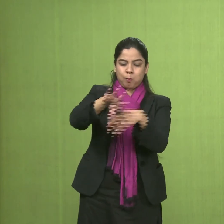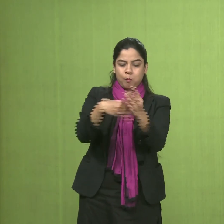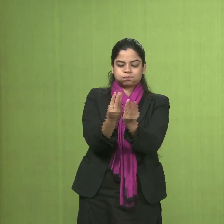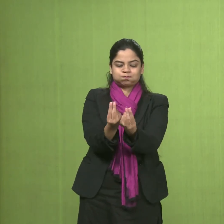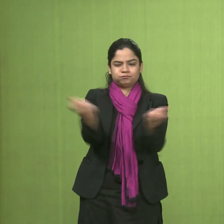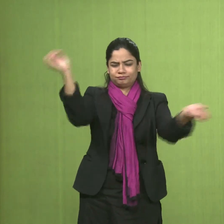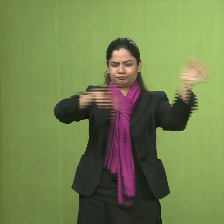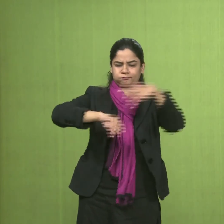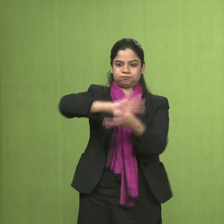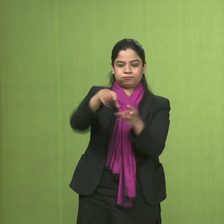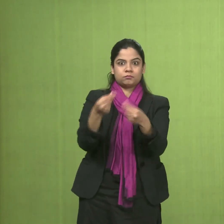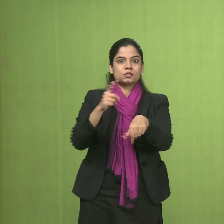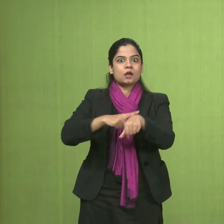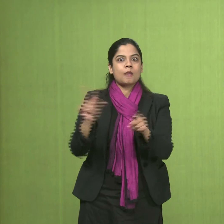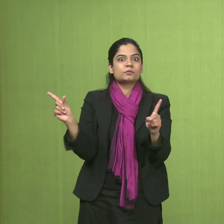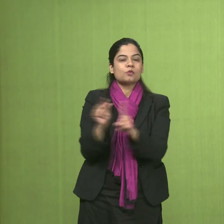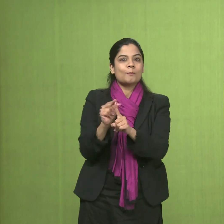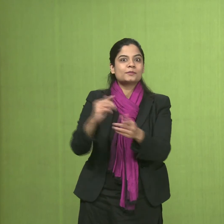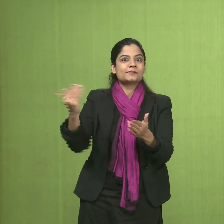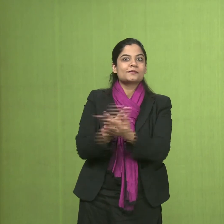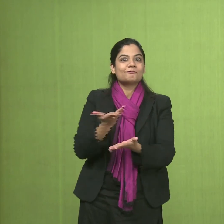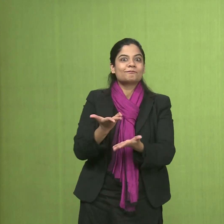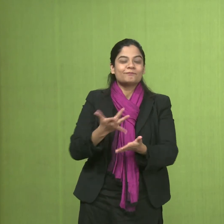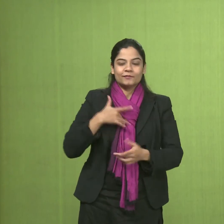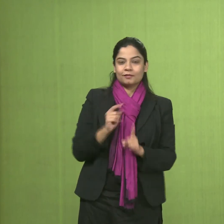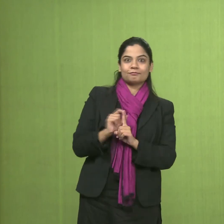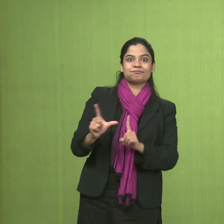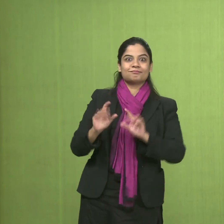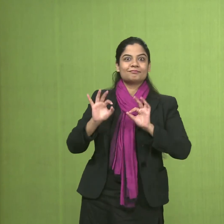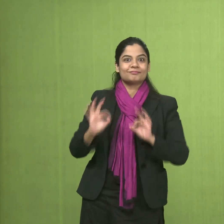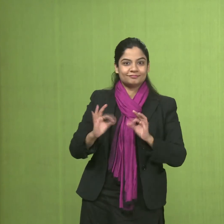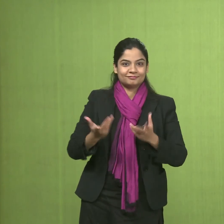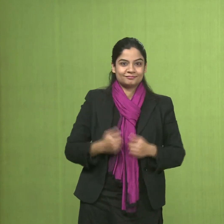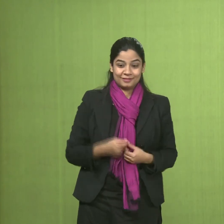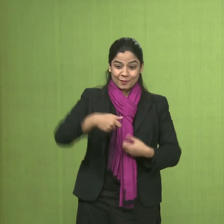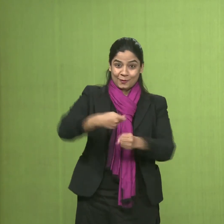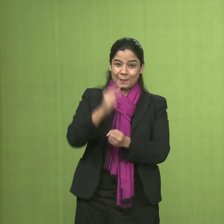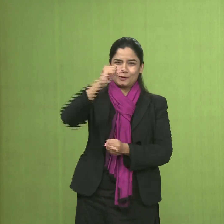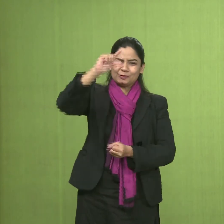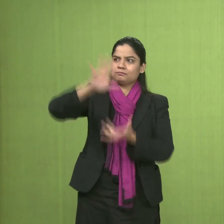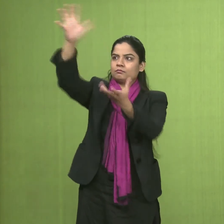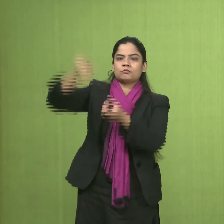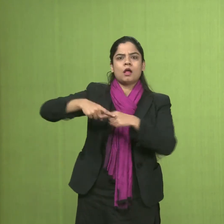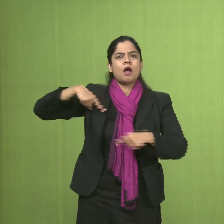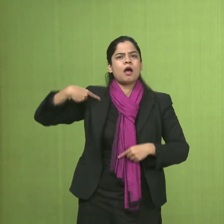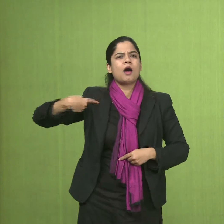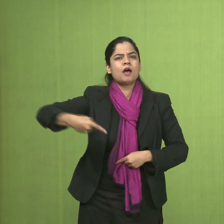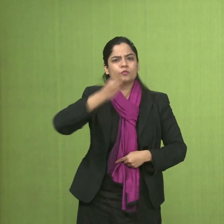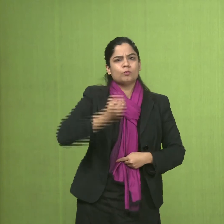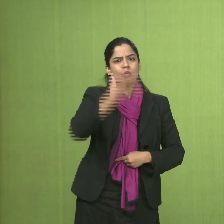in cooking the pressure cooker. It does its job very well. So energy saving as well. And of course, it's cheap. It's not that